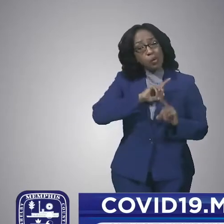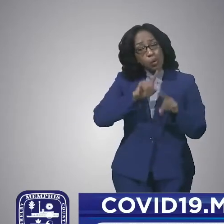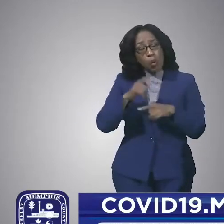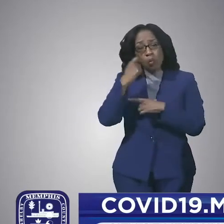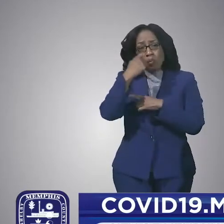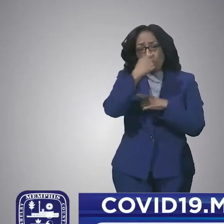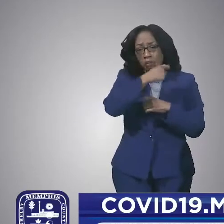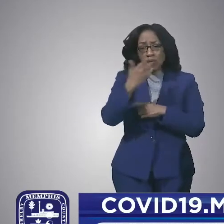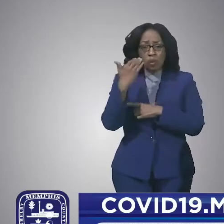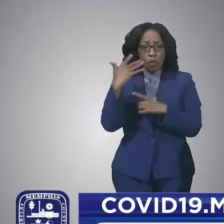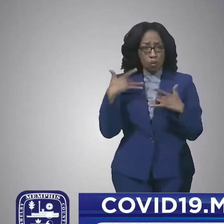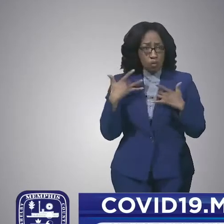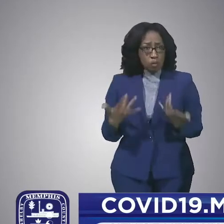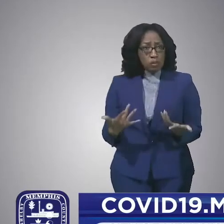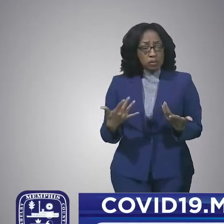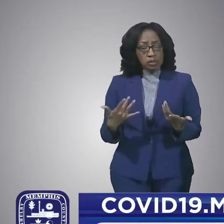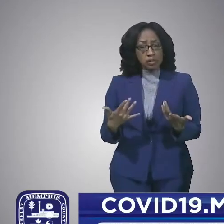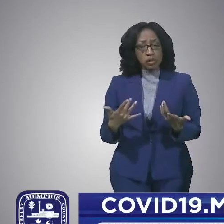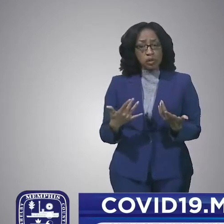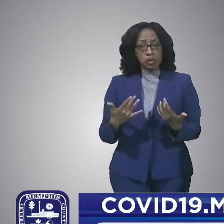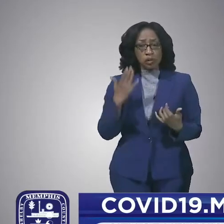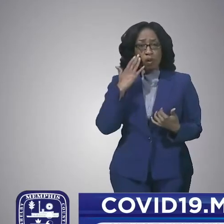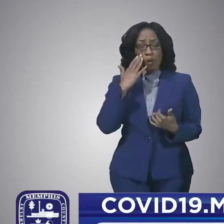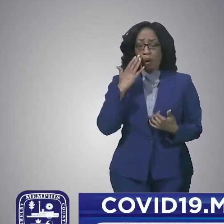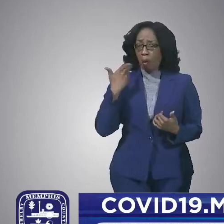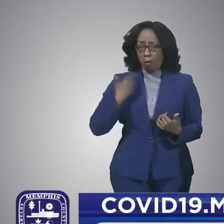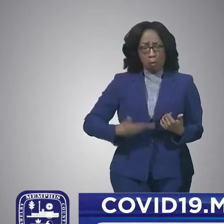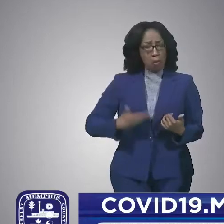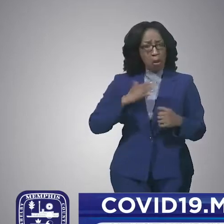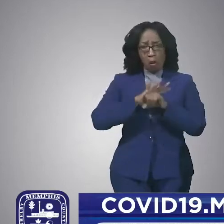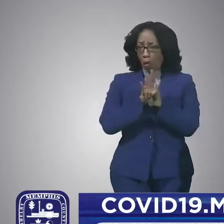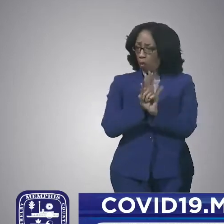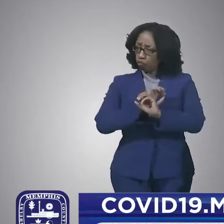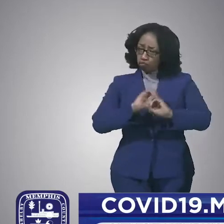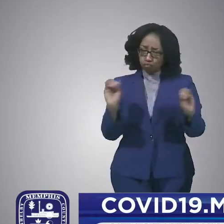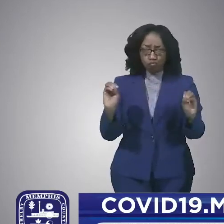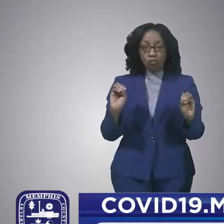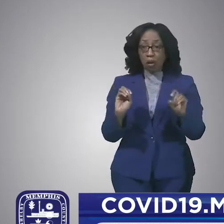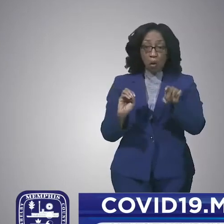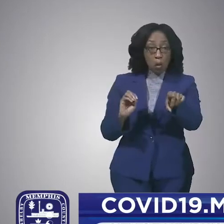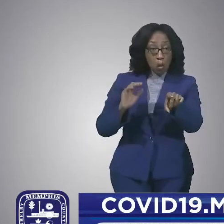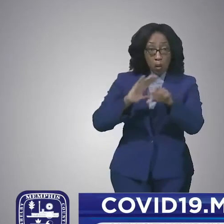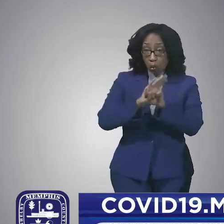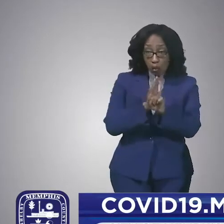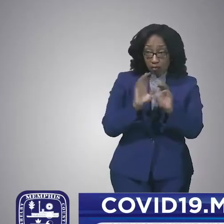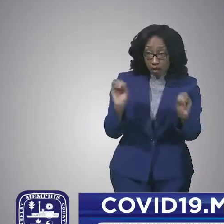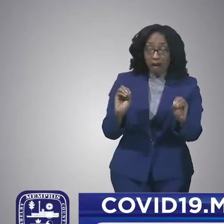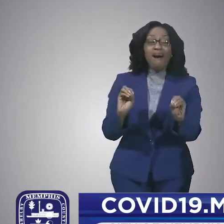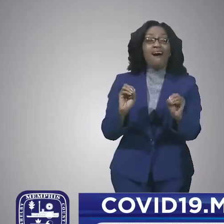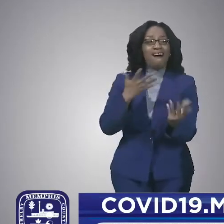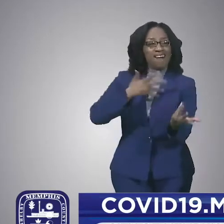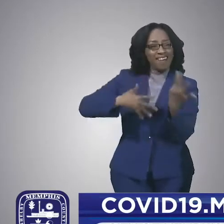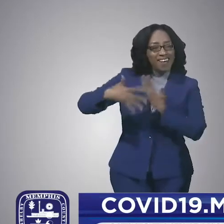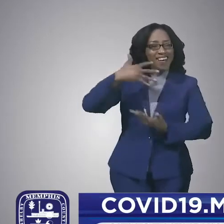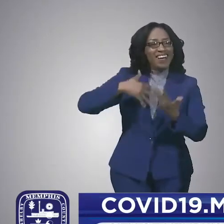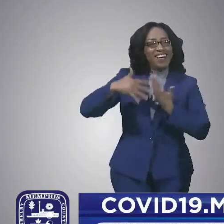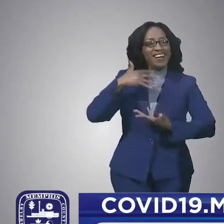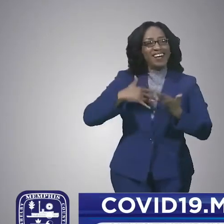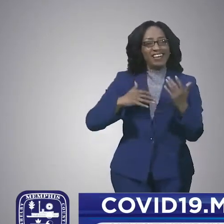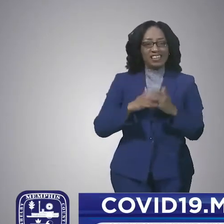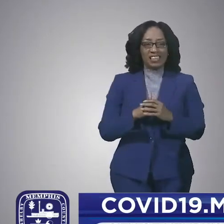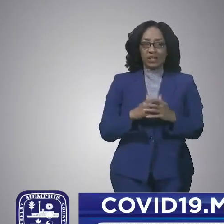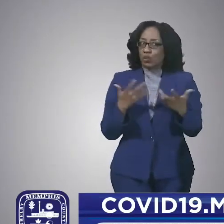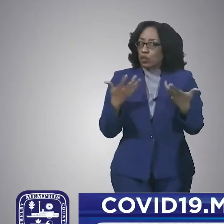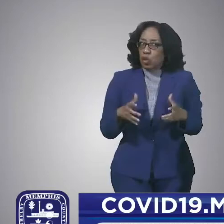status. That way you can get together worry-free about whether anybody has been exposed, and you can avoid being one of those families that